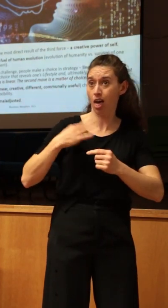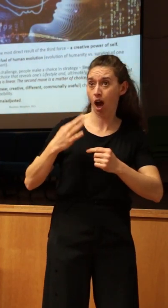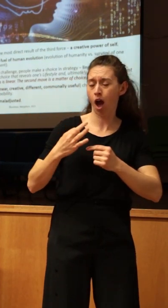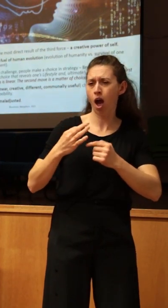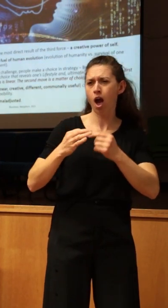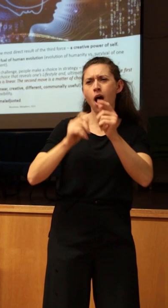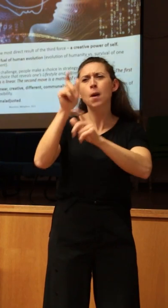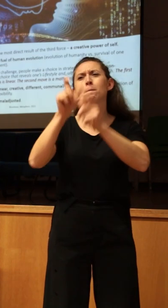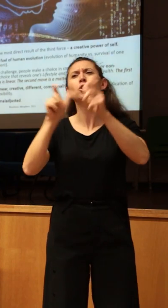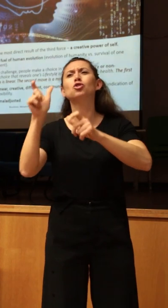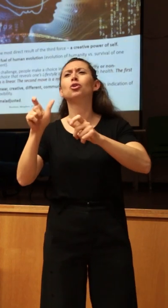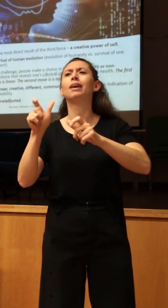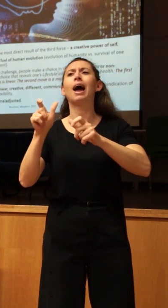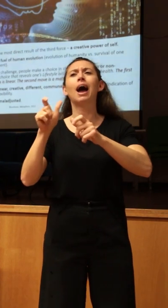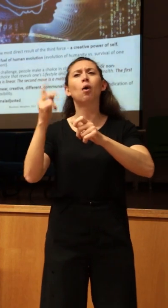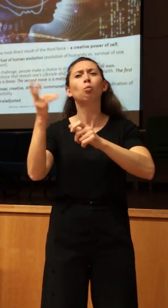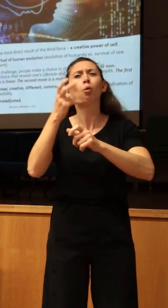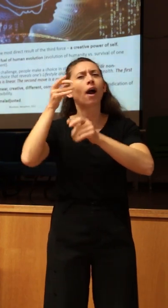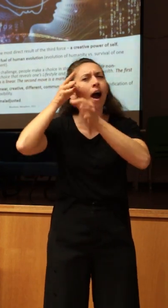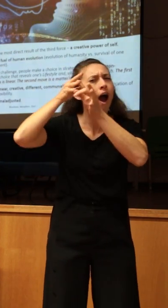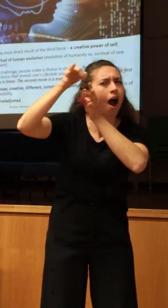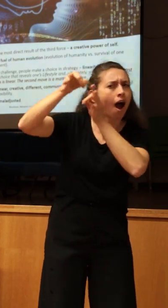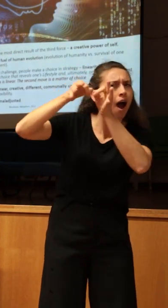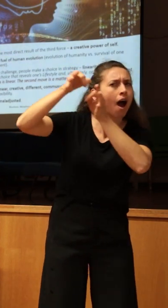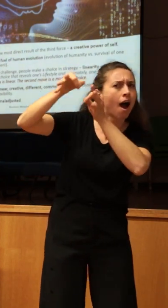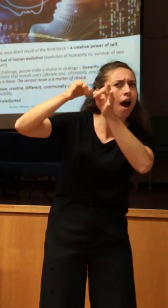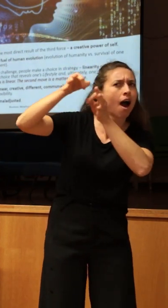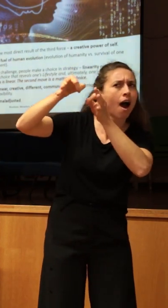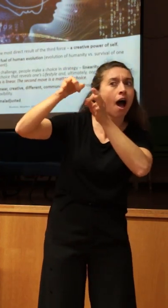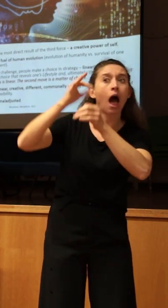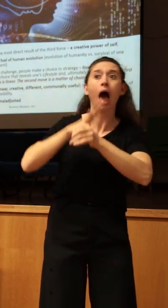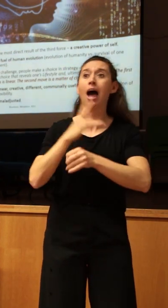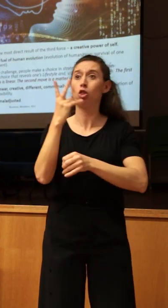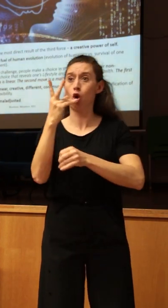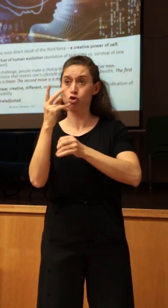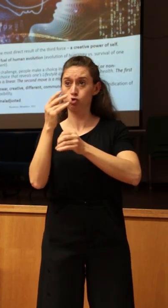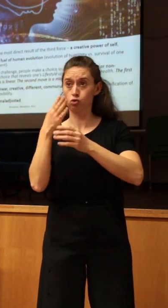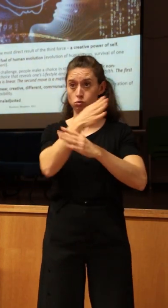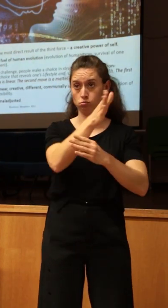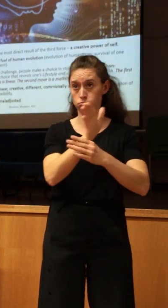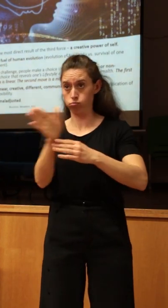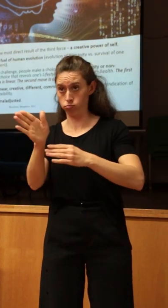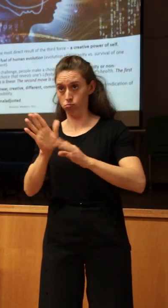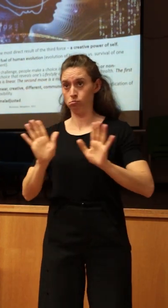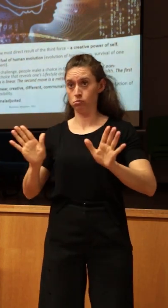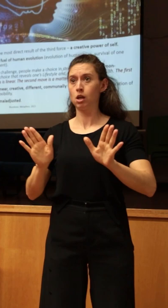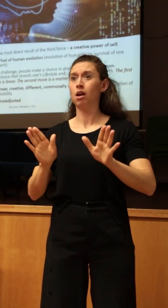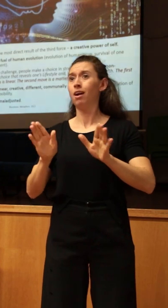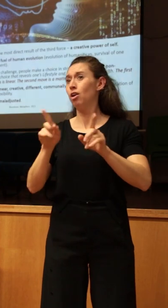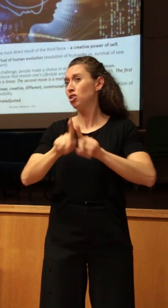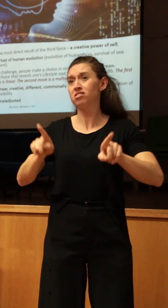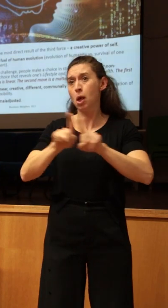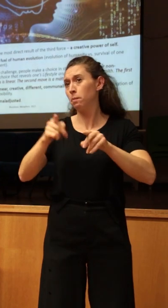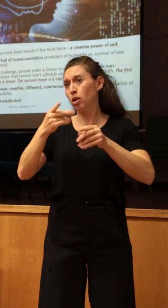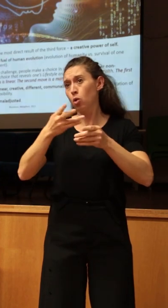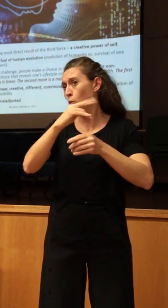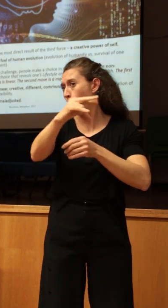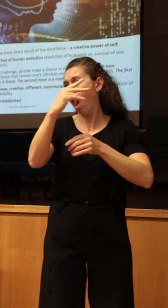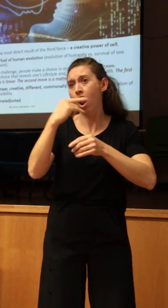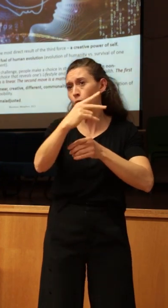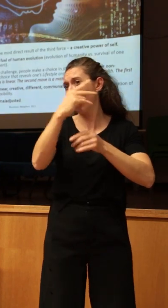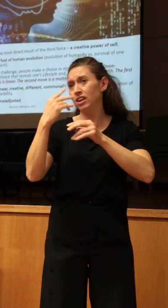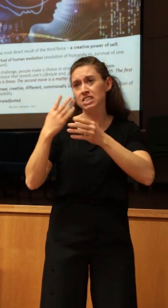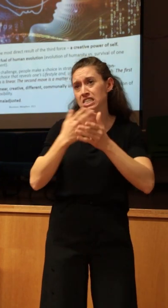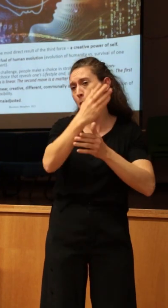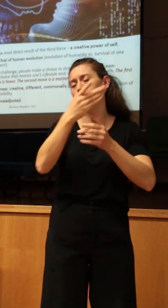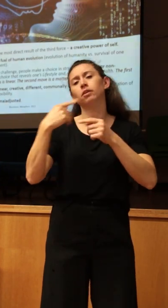La gente opta por estrategias. And there are two types of strategies. Y hay dos tipos de estrategias. Linear and non-linear. Lineal o no lineal.